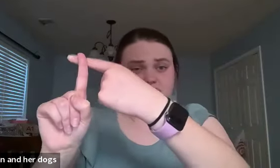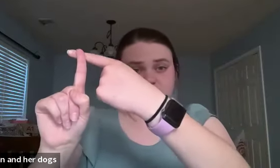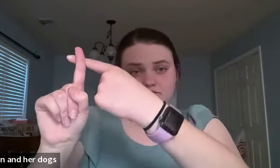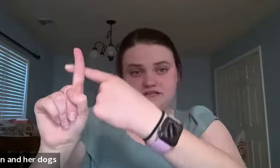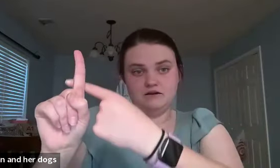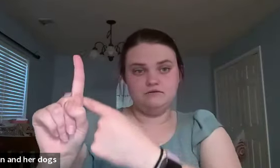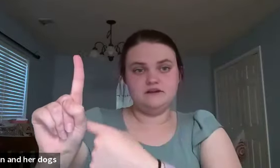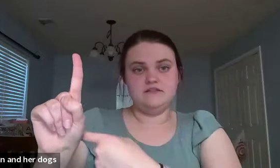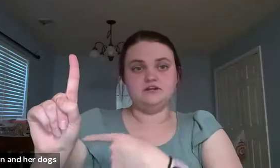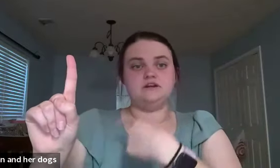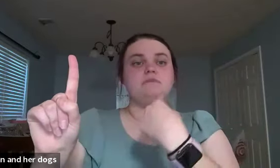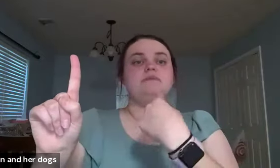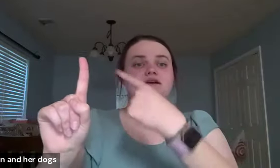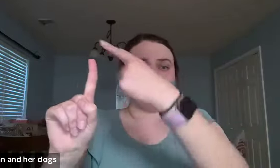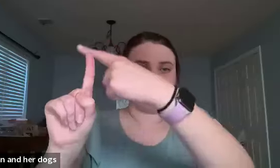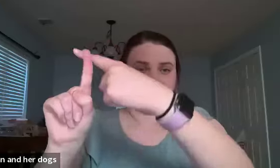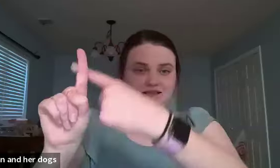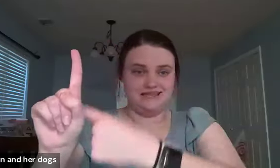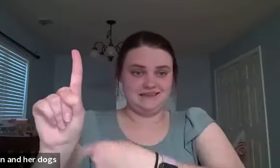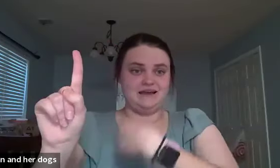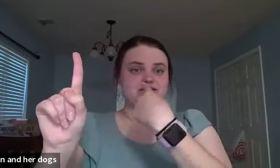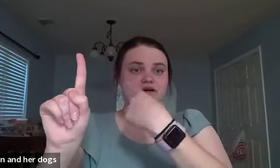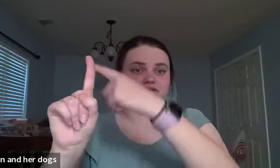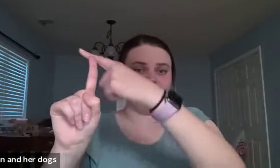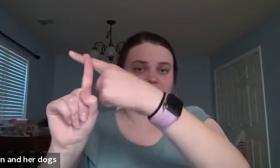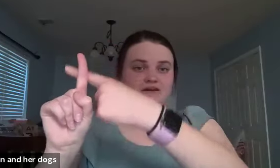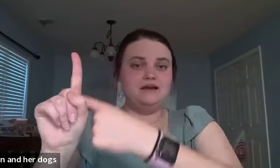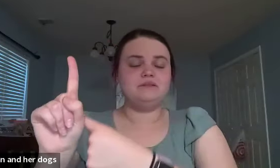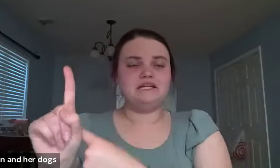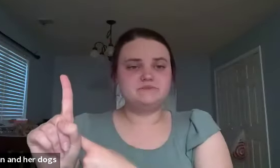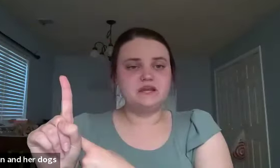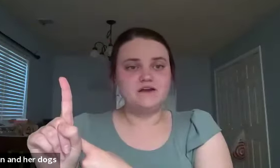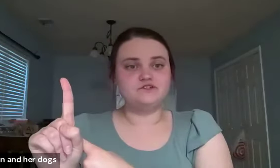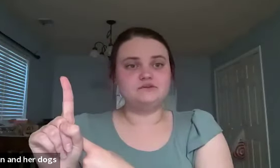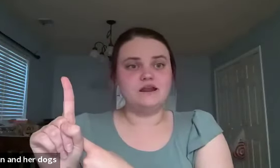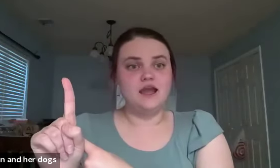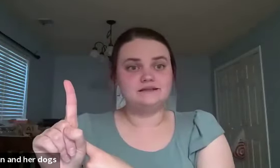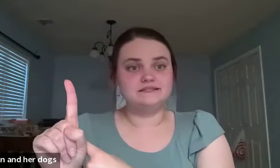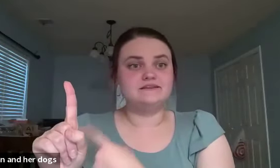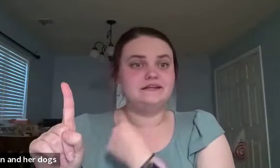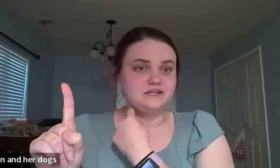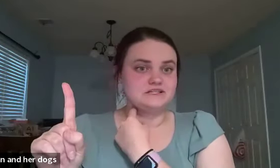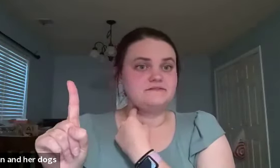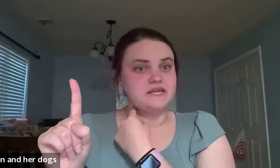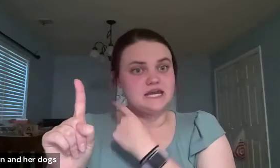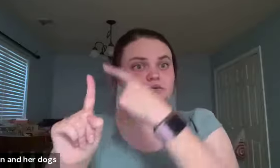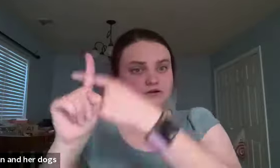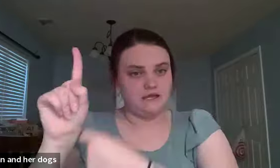You're going to go down and then you're going to come back. Last month. Please be careful to not accidentally nick yourself in the neck with your